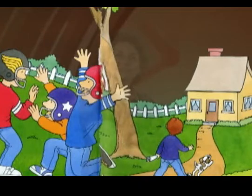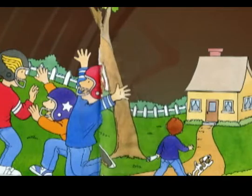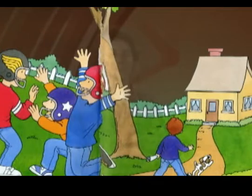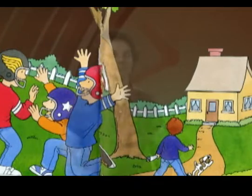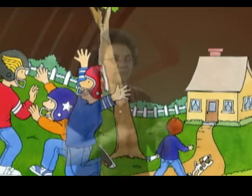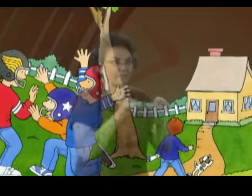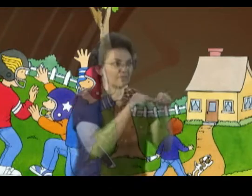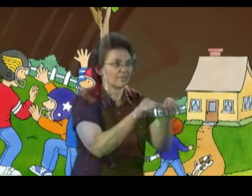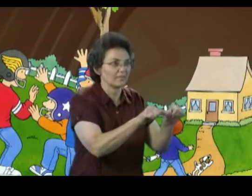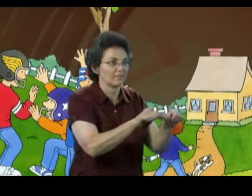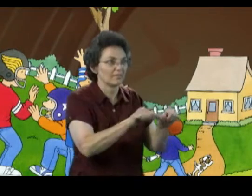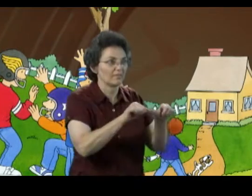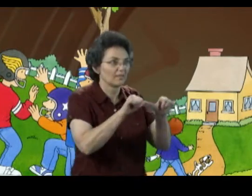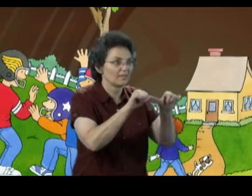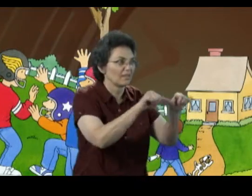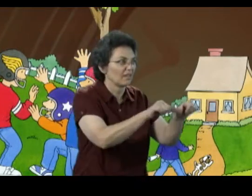And on.